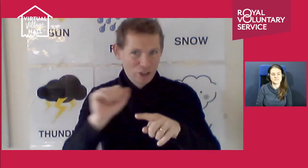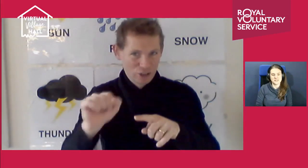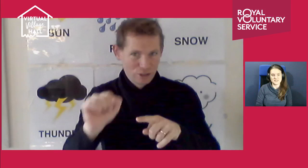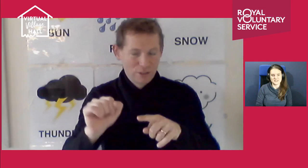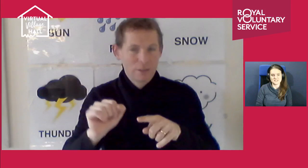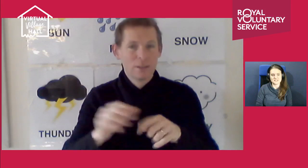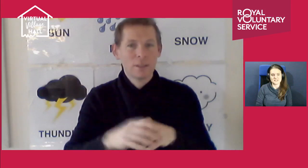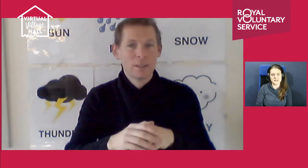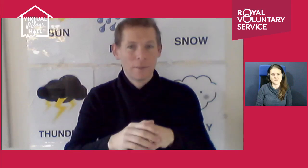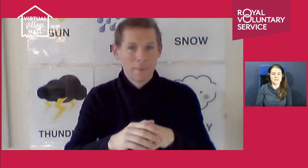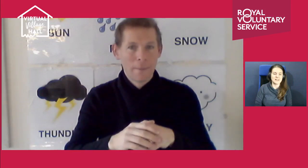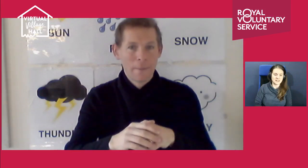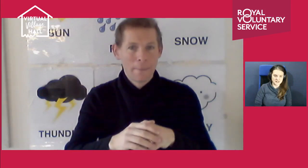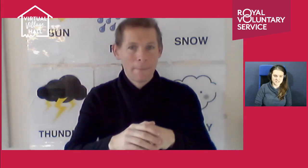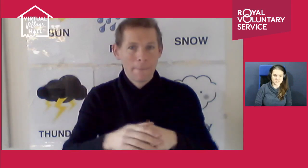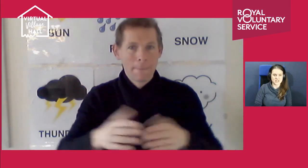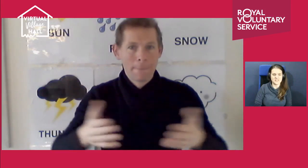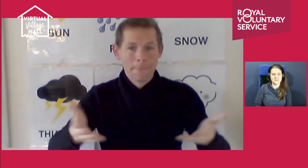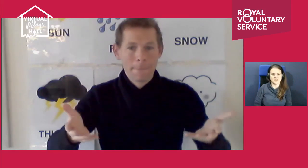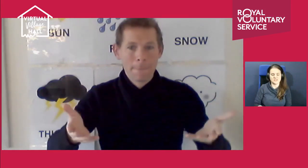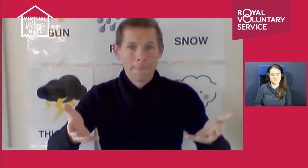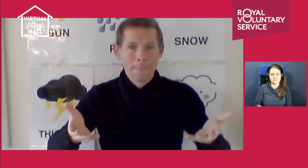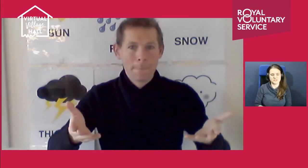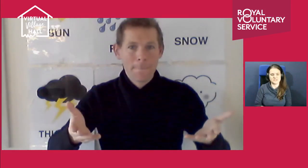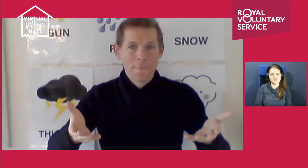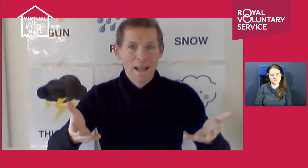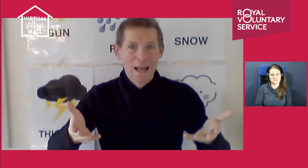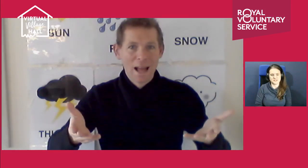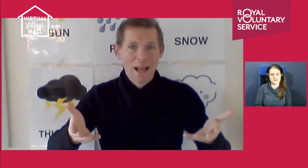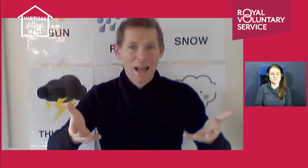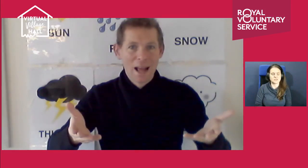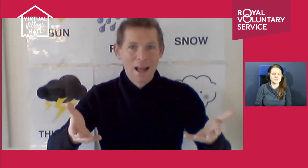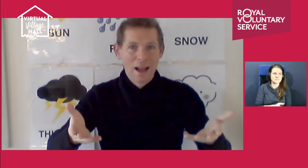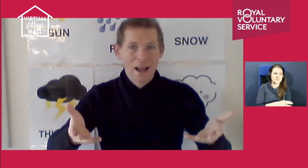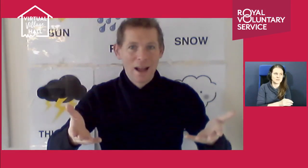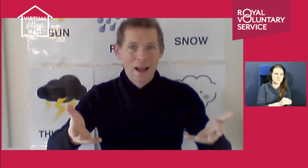So I'll sign it in English and then I'll sign it,